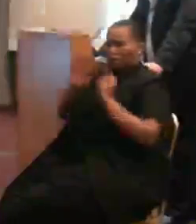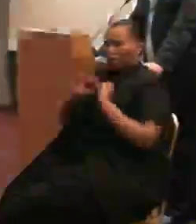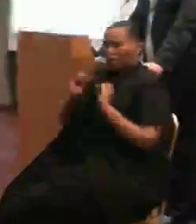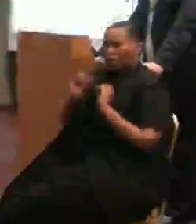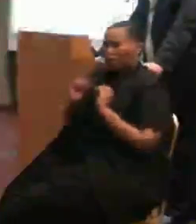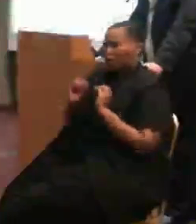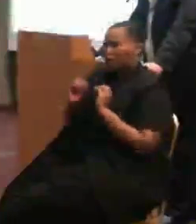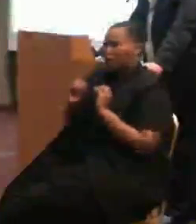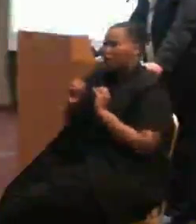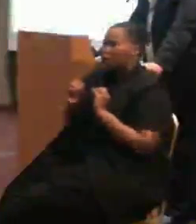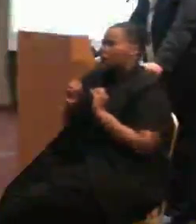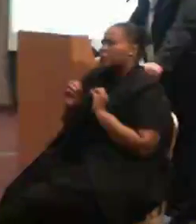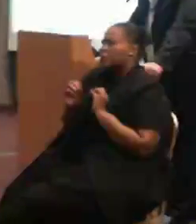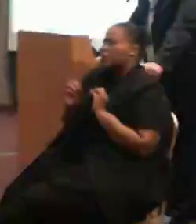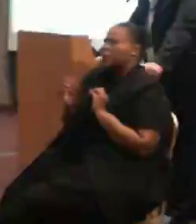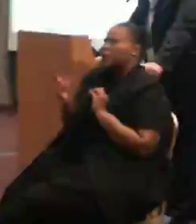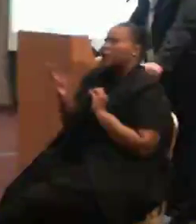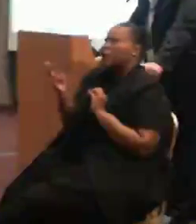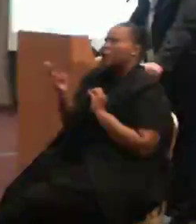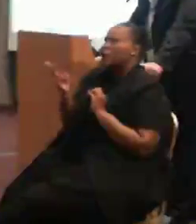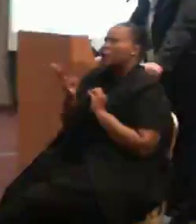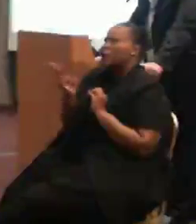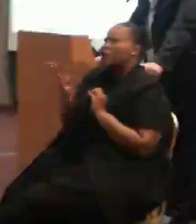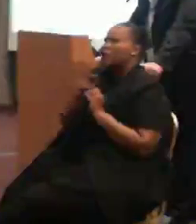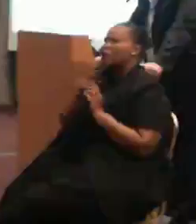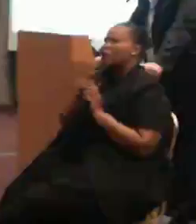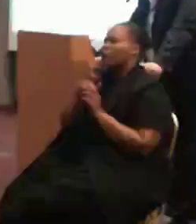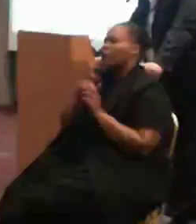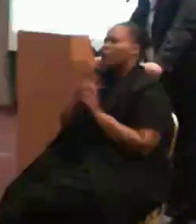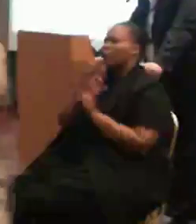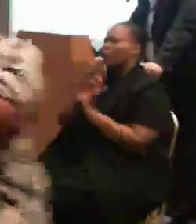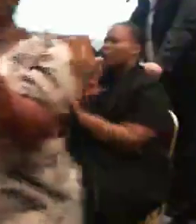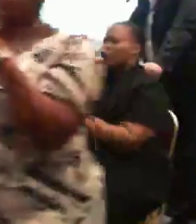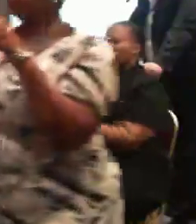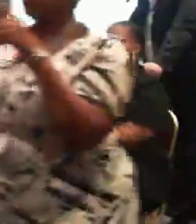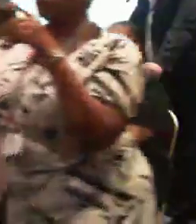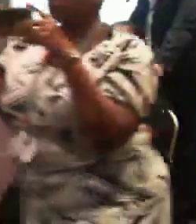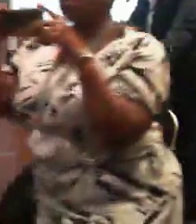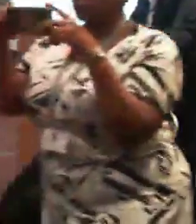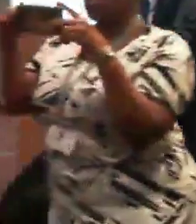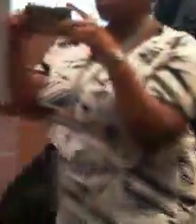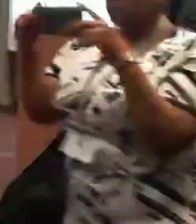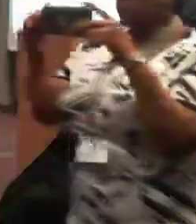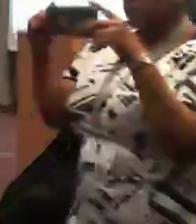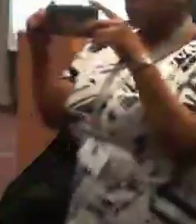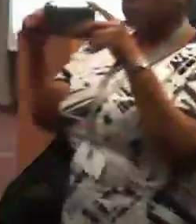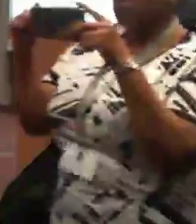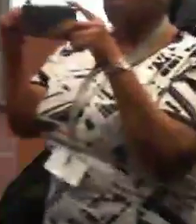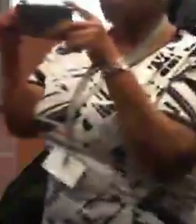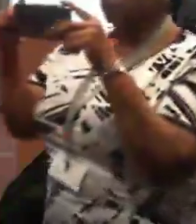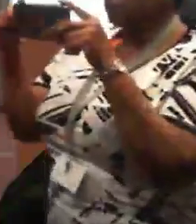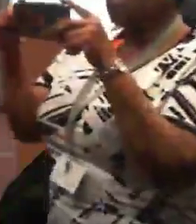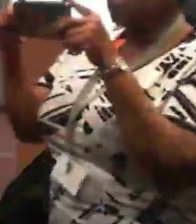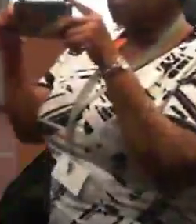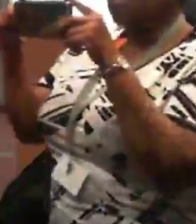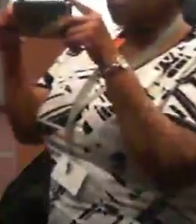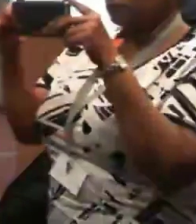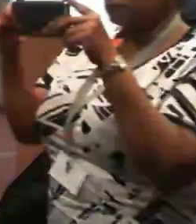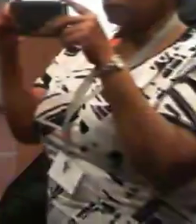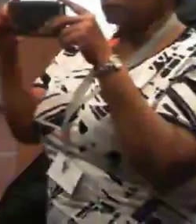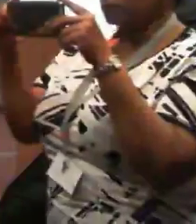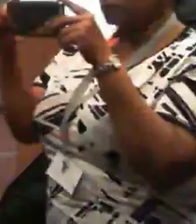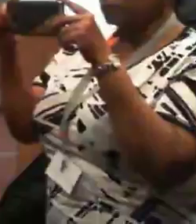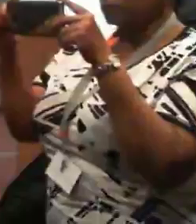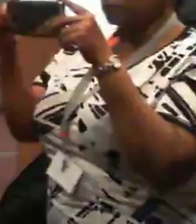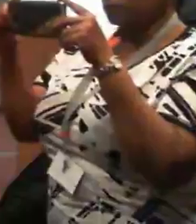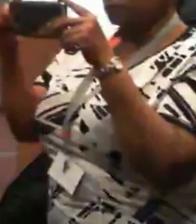us. Nor has the consultant support been made available to us. So we've got no idea. We are relying on a corrupt Eskom to make